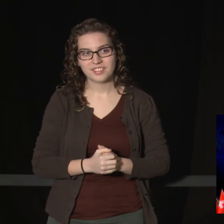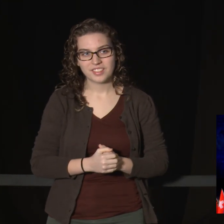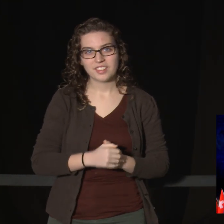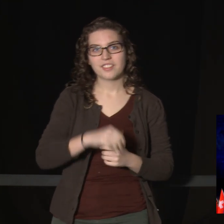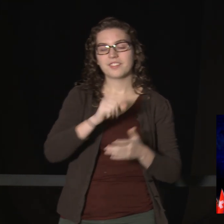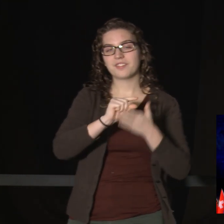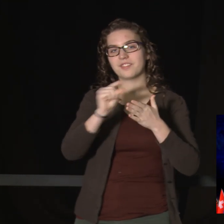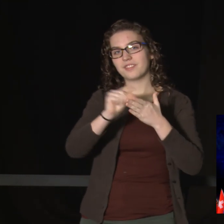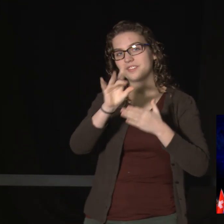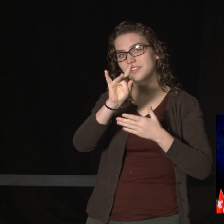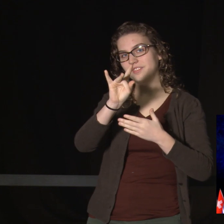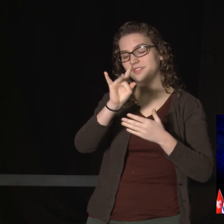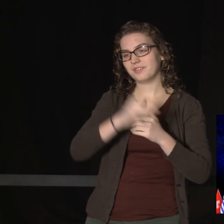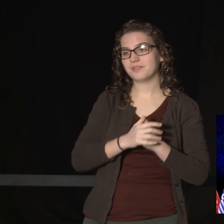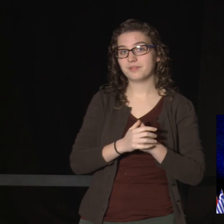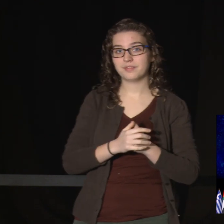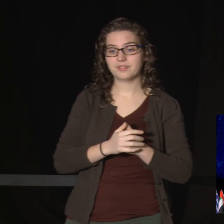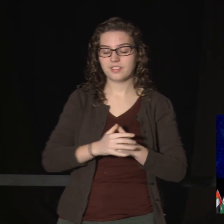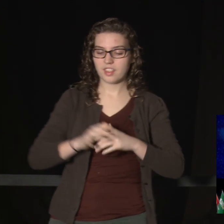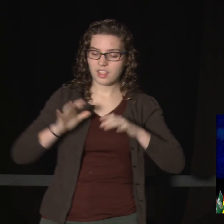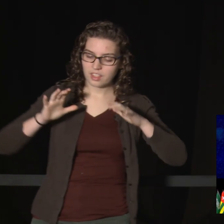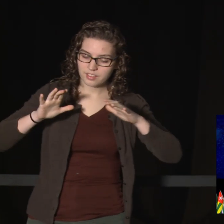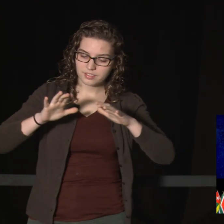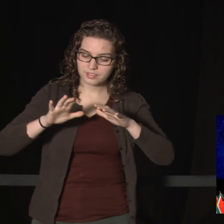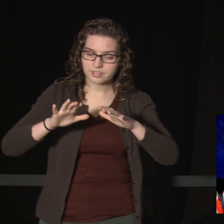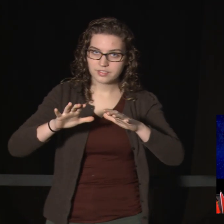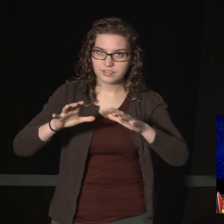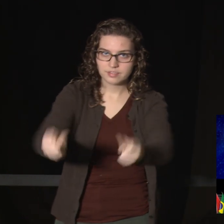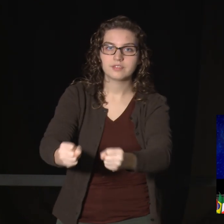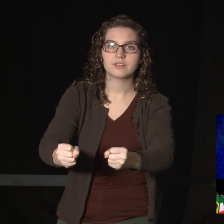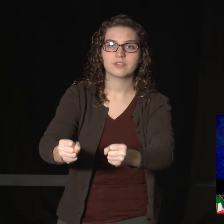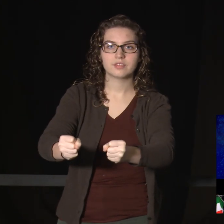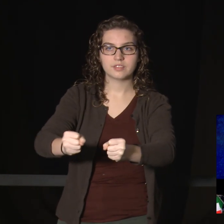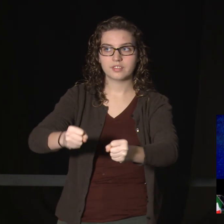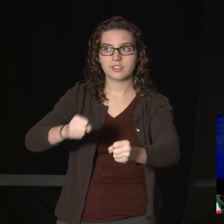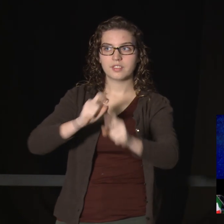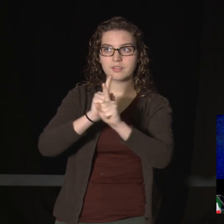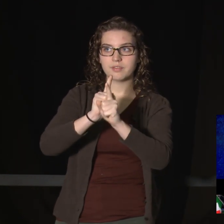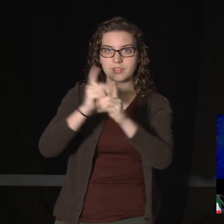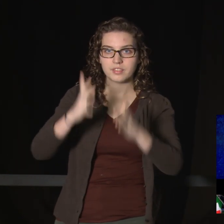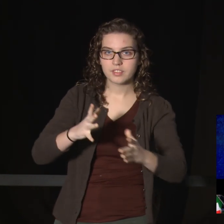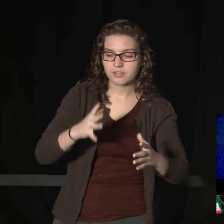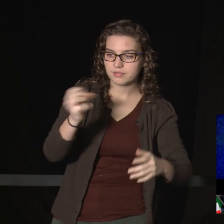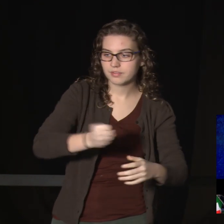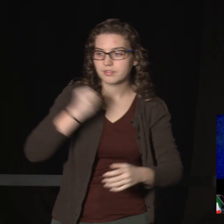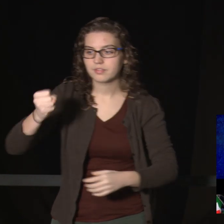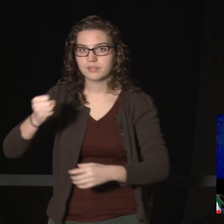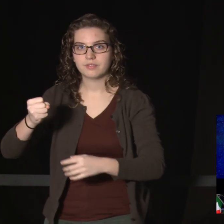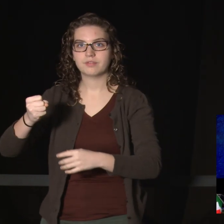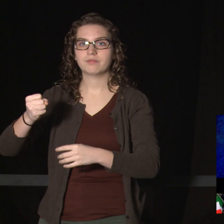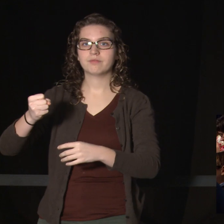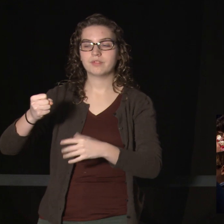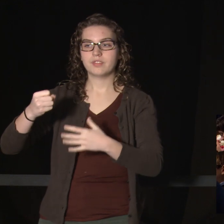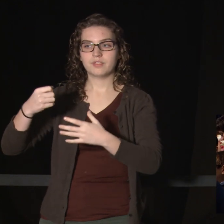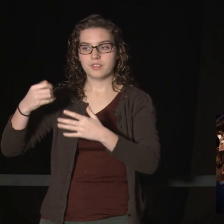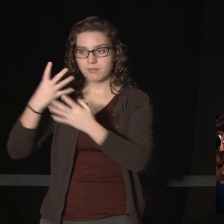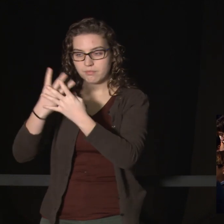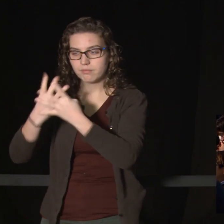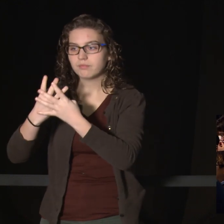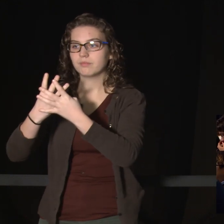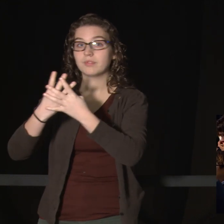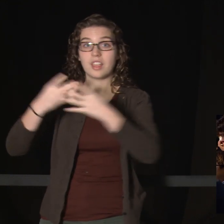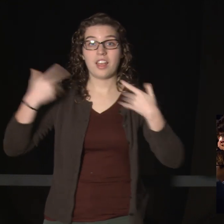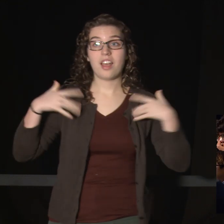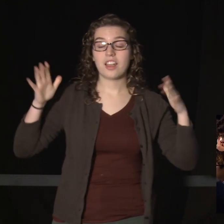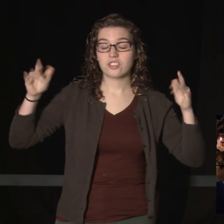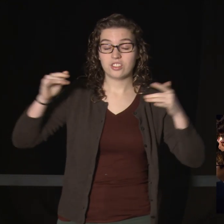verse 18. And they laid their hands on the apostles and put them in the common prison. But at night, an angel of the Lord opened the prison doors and tapped